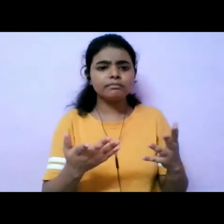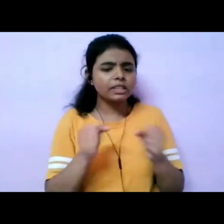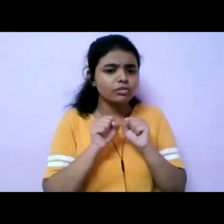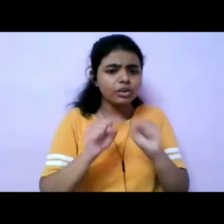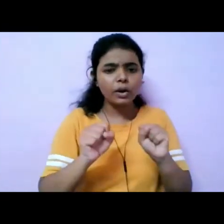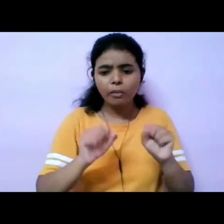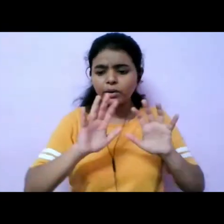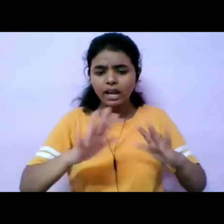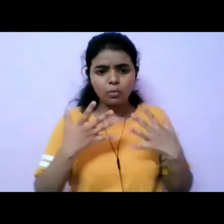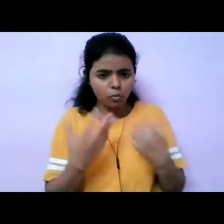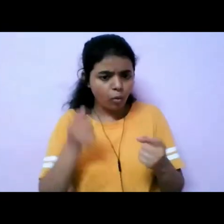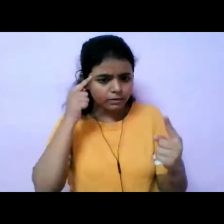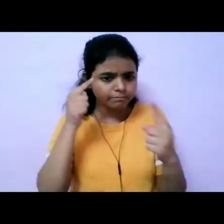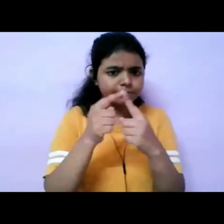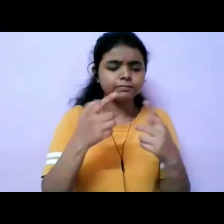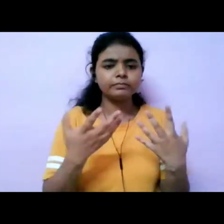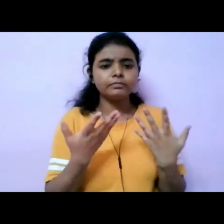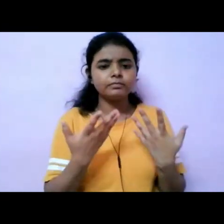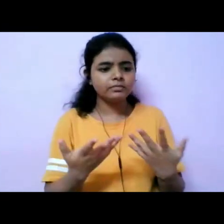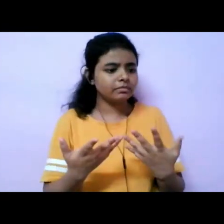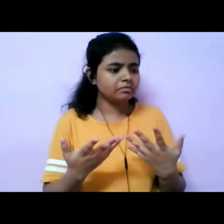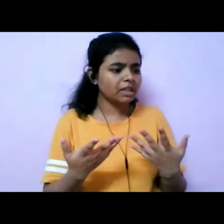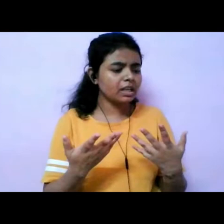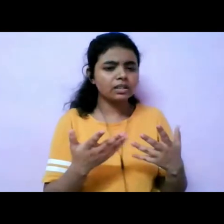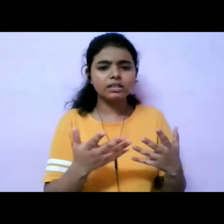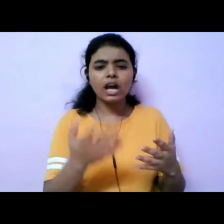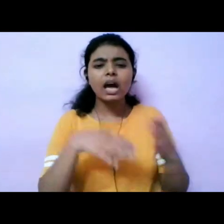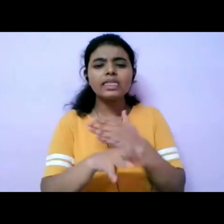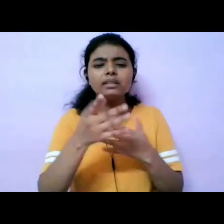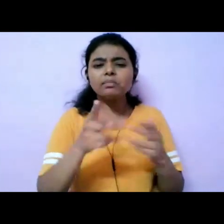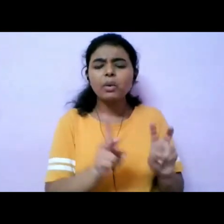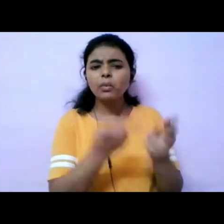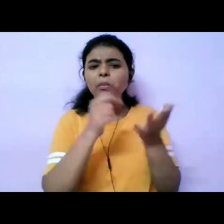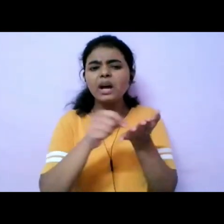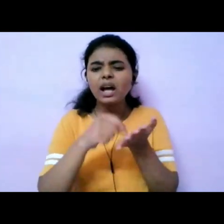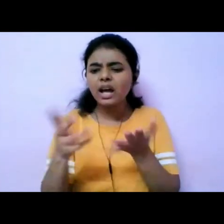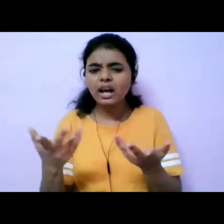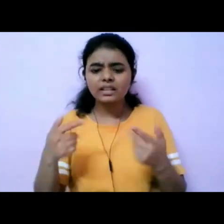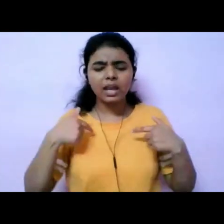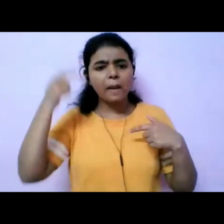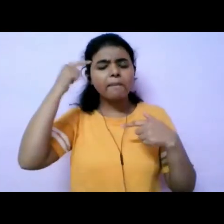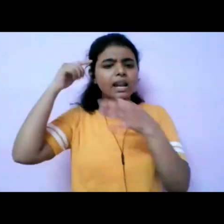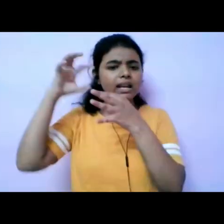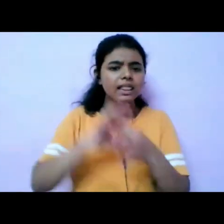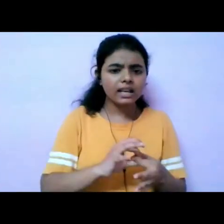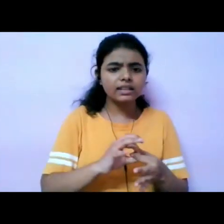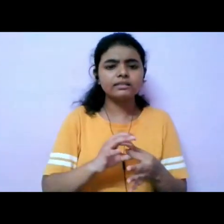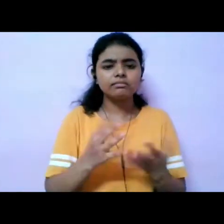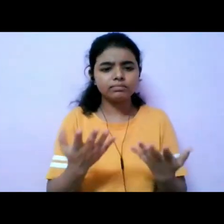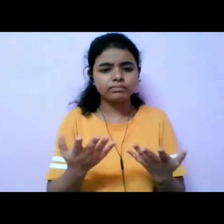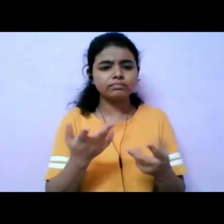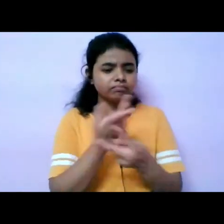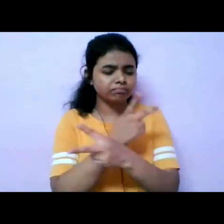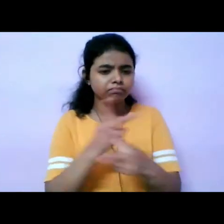indeterminacies, longings, strange permissions, properties of the mind that are both